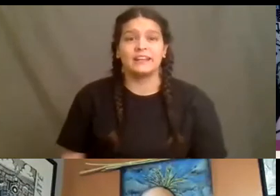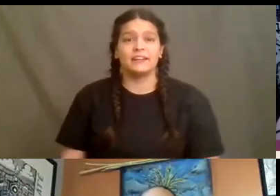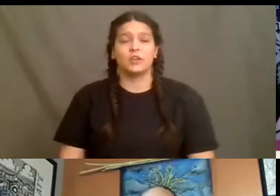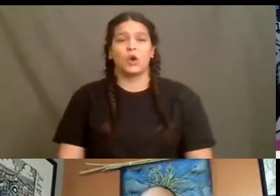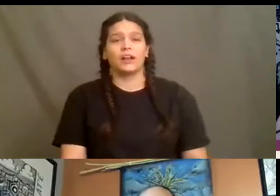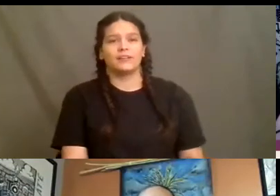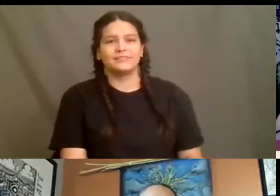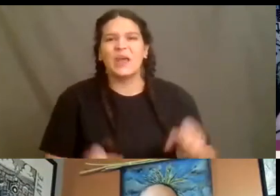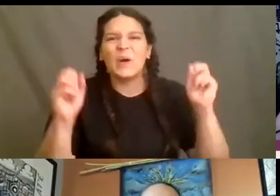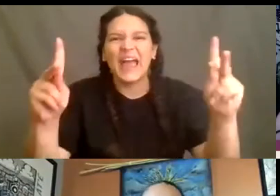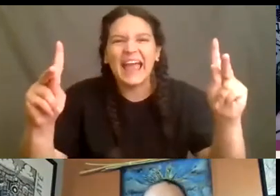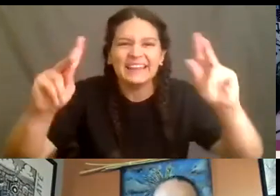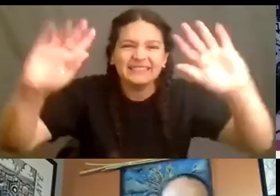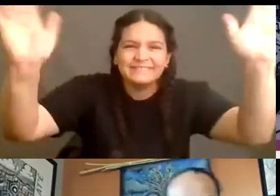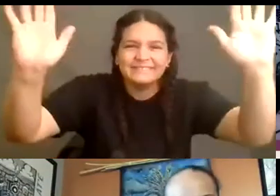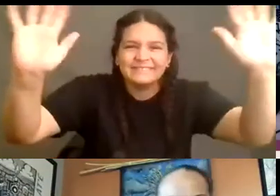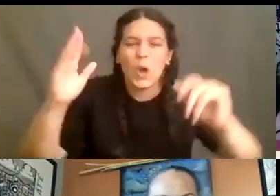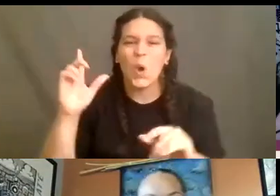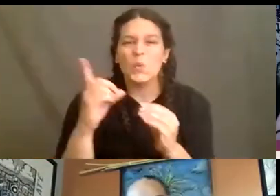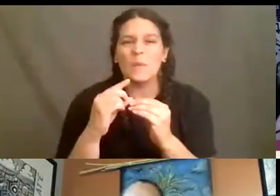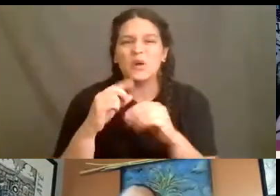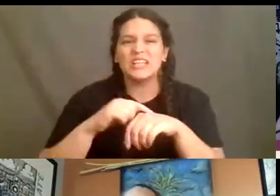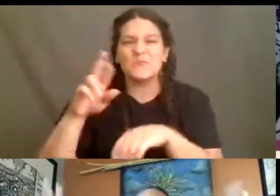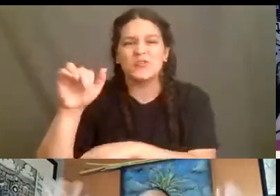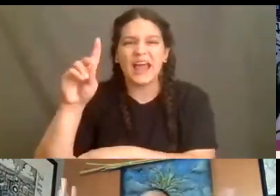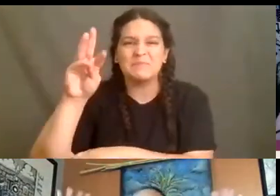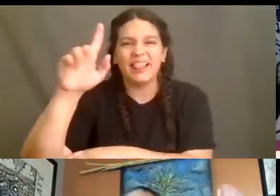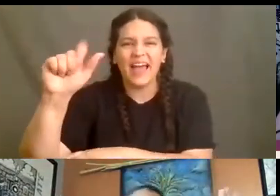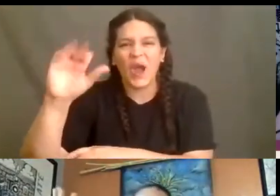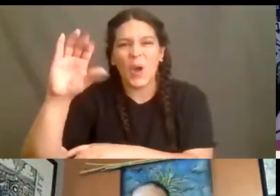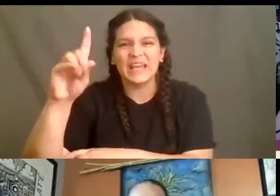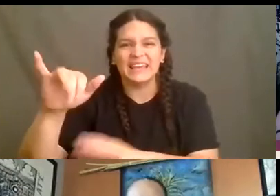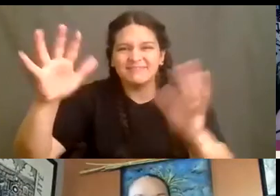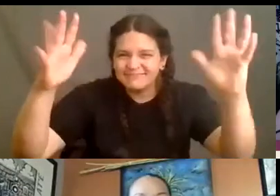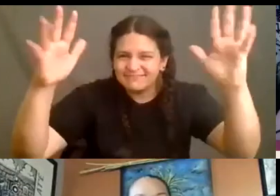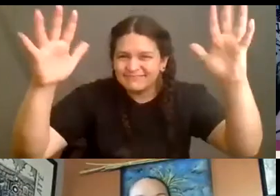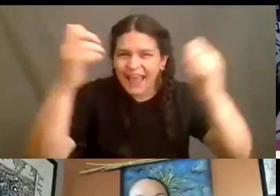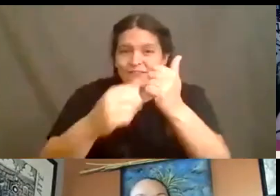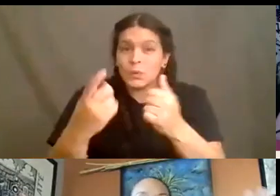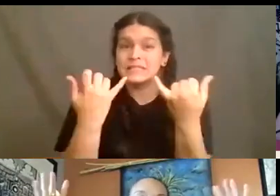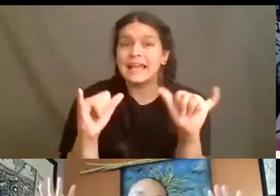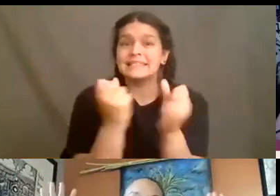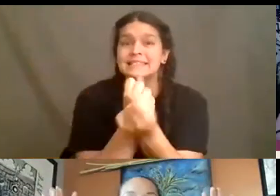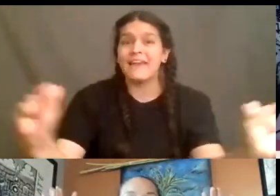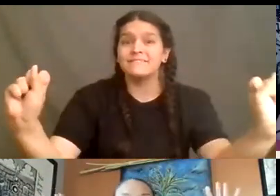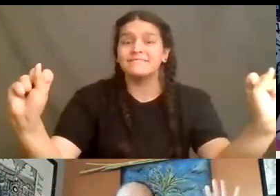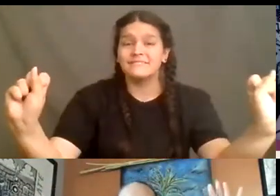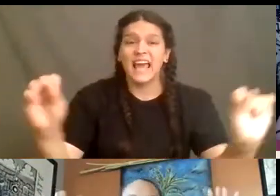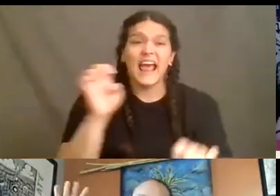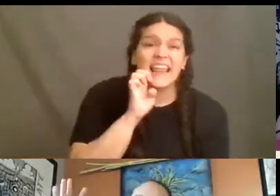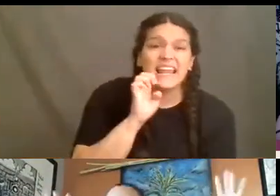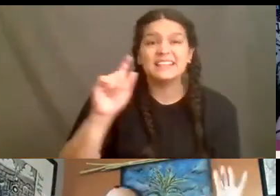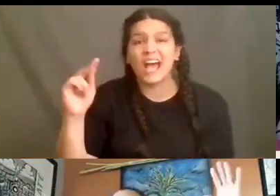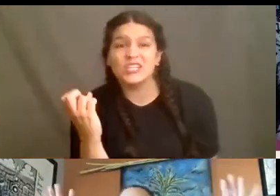thank you, everyone. All right, let's give it up one more time for Radmilla Cody. Everyone, be safe. Alina and Tosh,